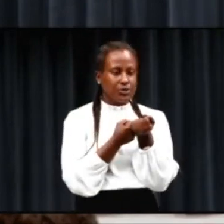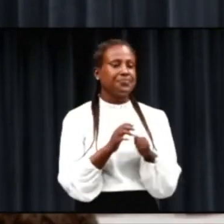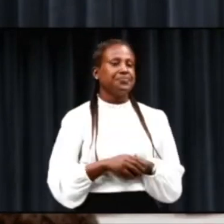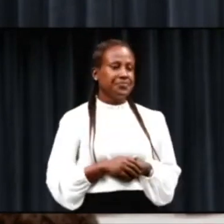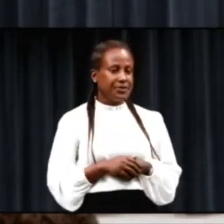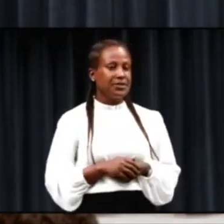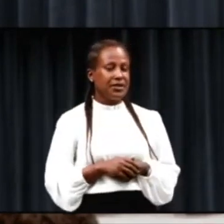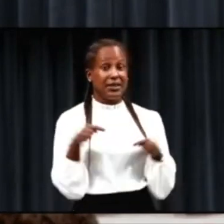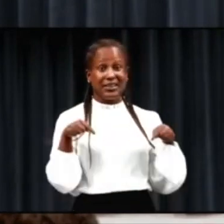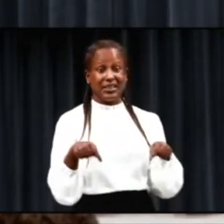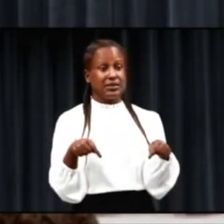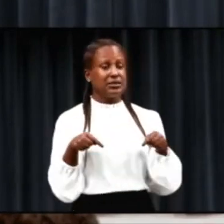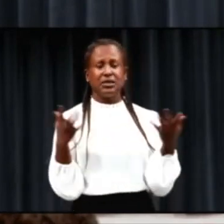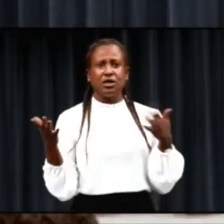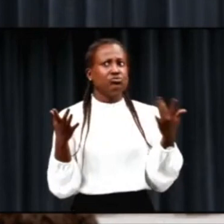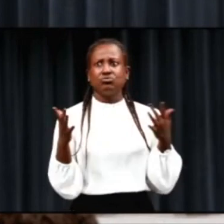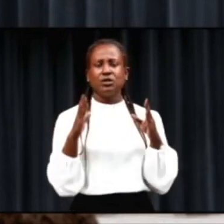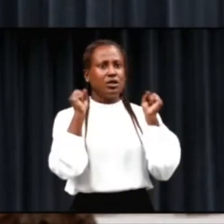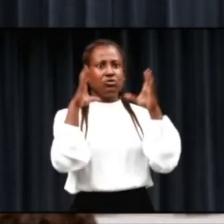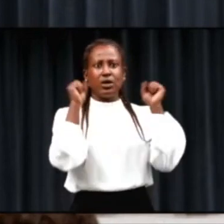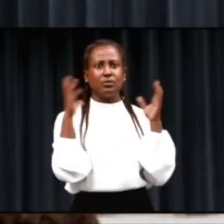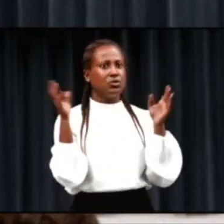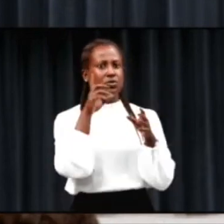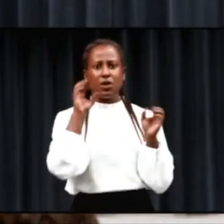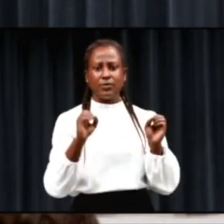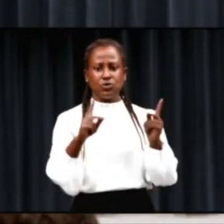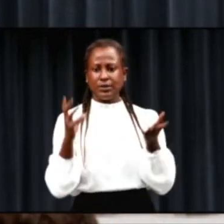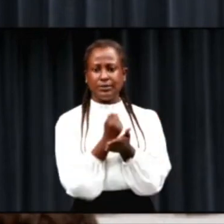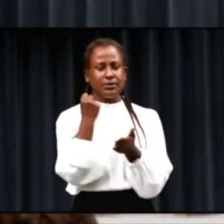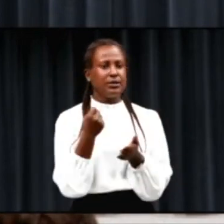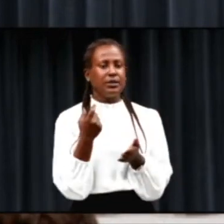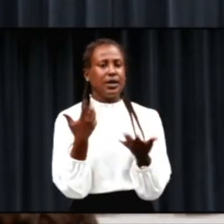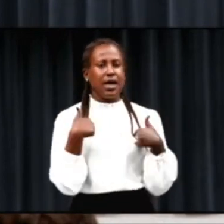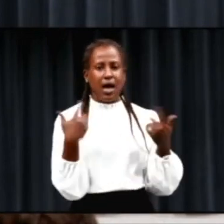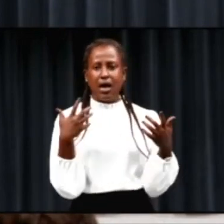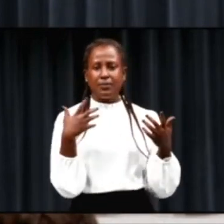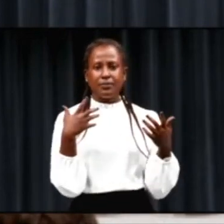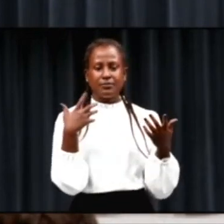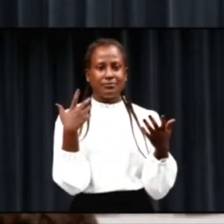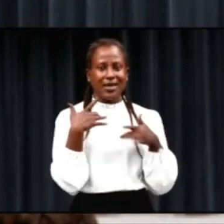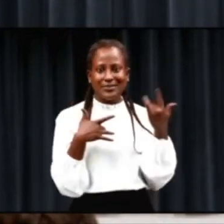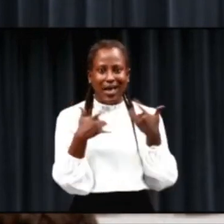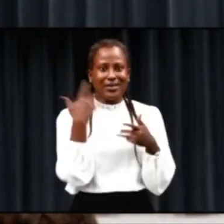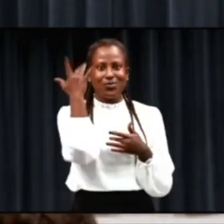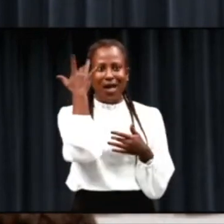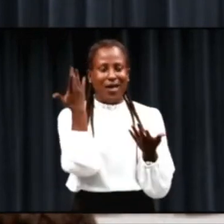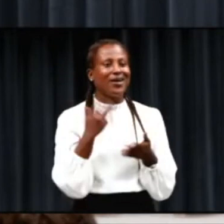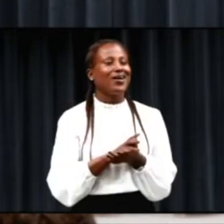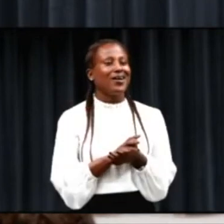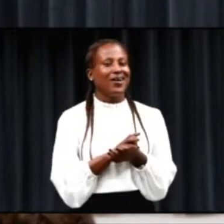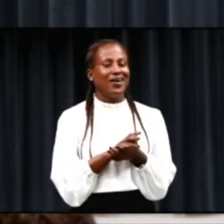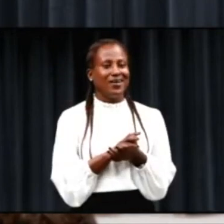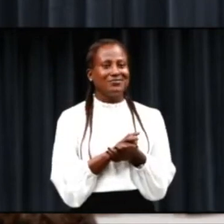a, it's just an incredible opportunity for me. And part of the reason why I'm so excited about it is that I am